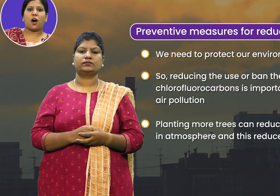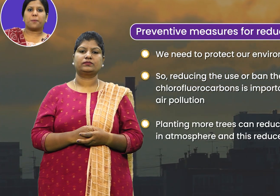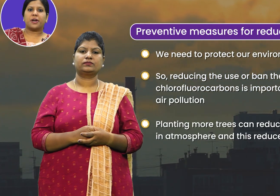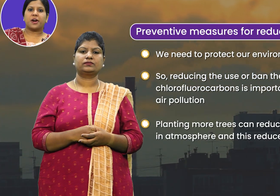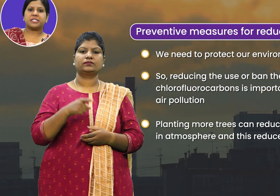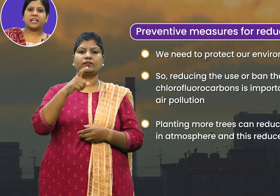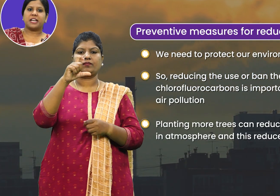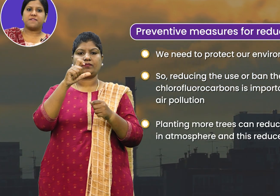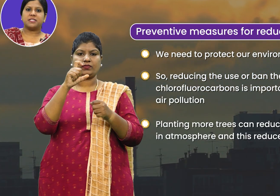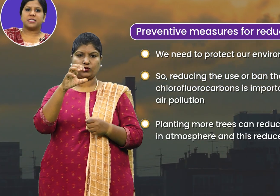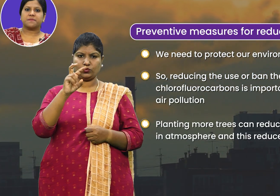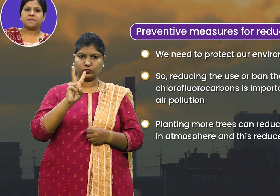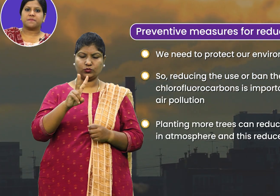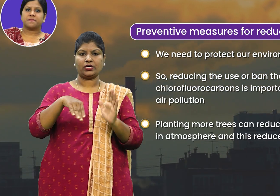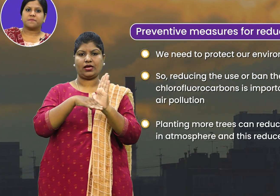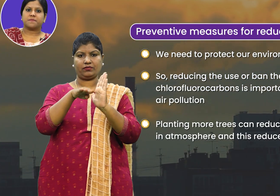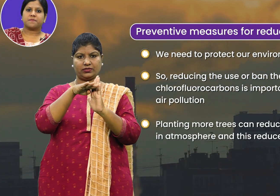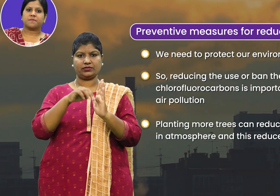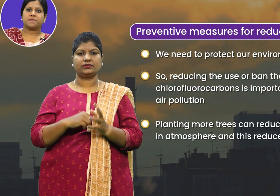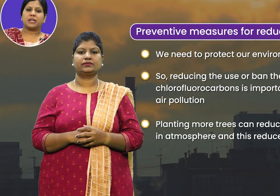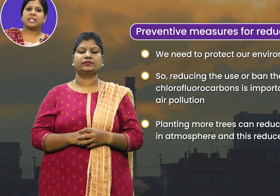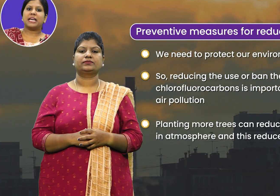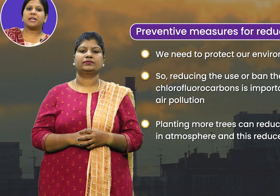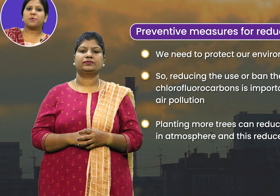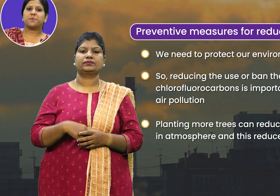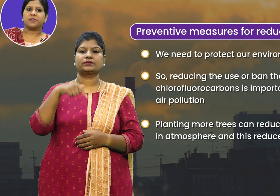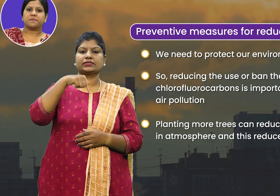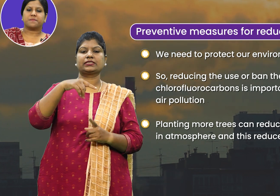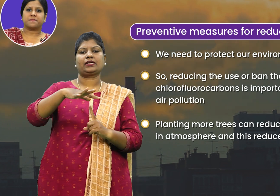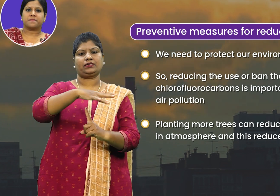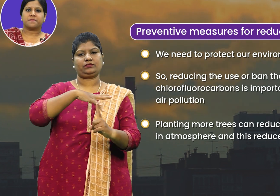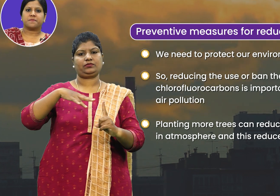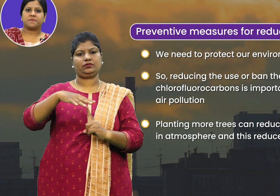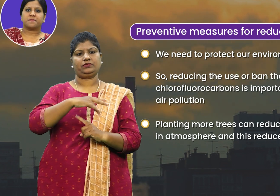the carbon dioxide levels in the atmosphere